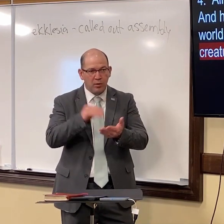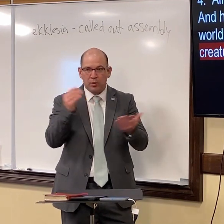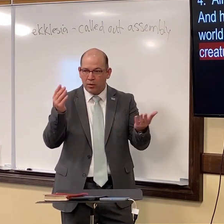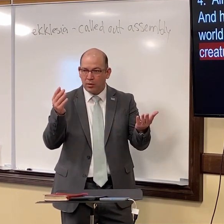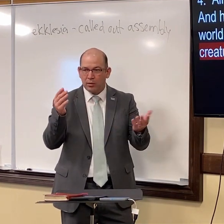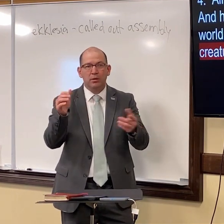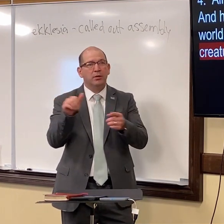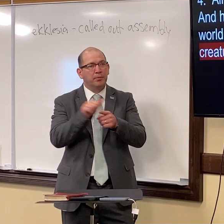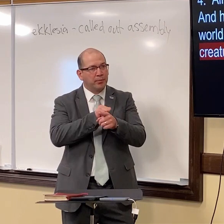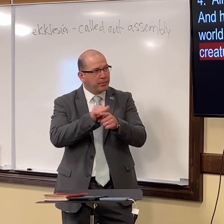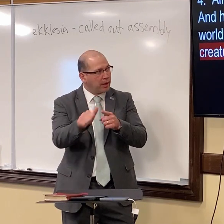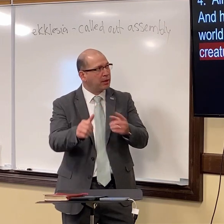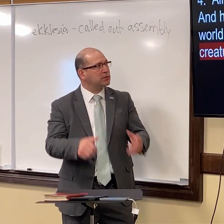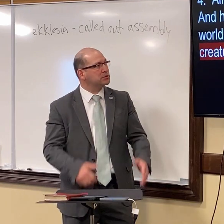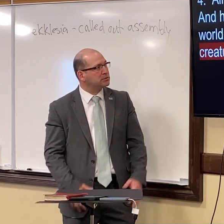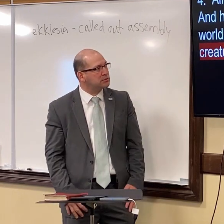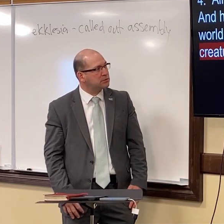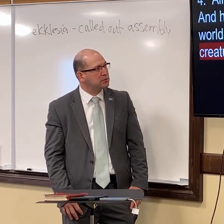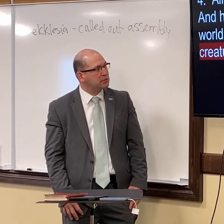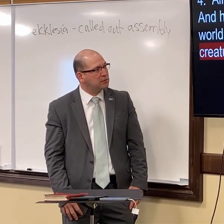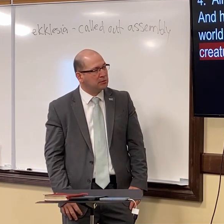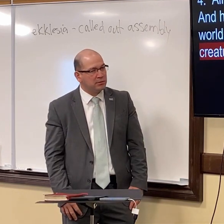You got to study, and you've got to learn, and you've got to train.